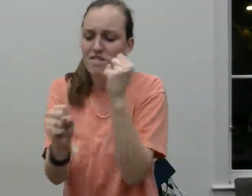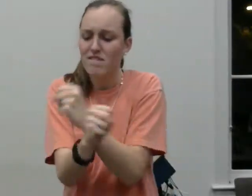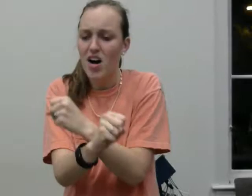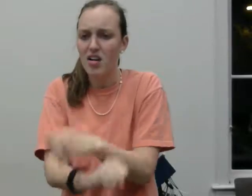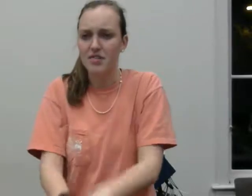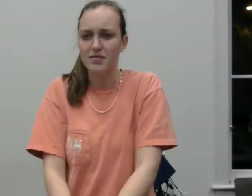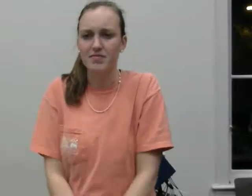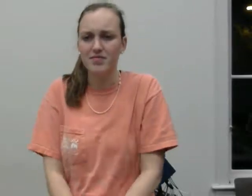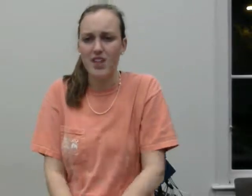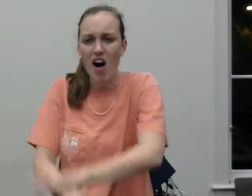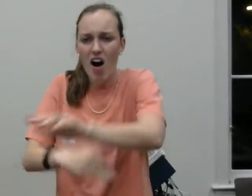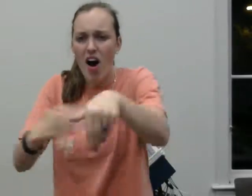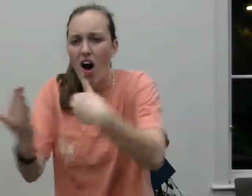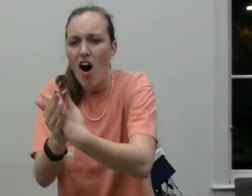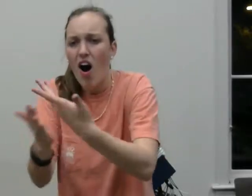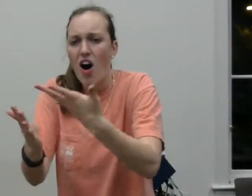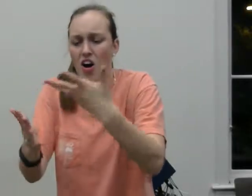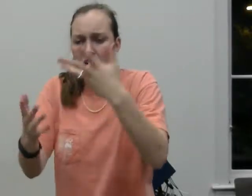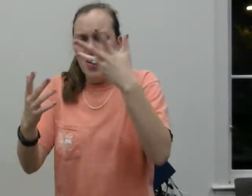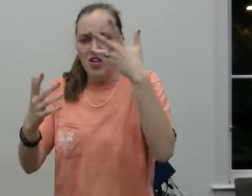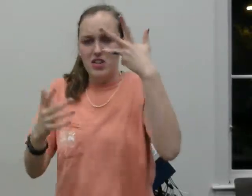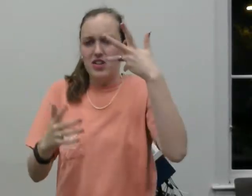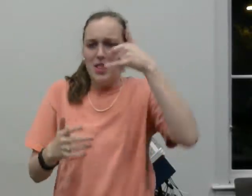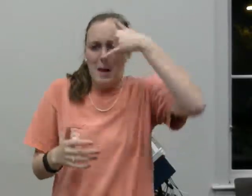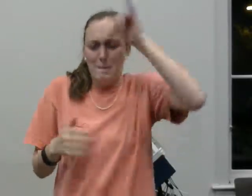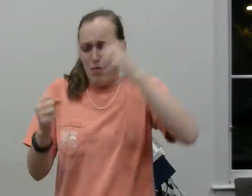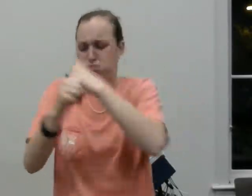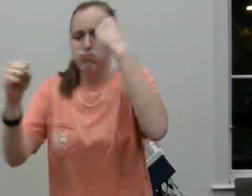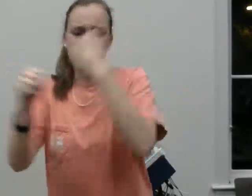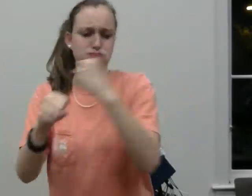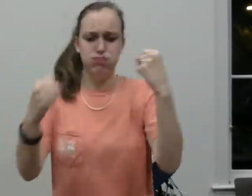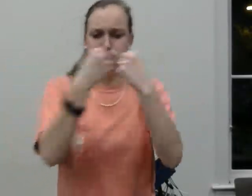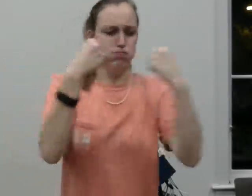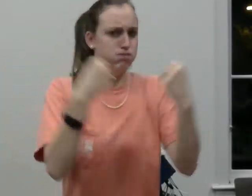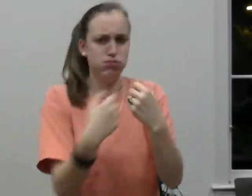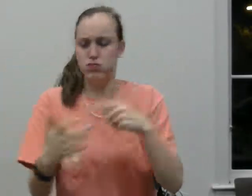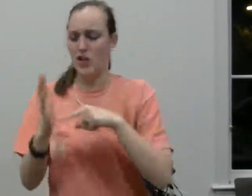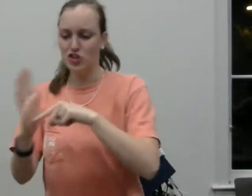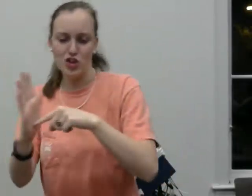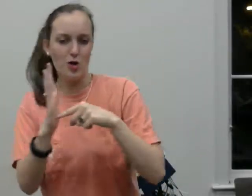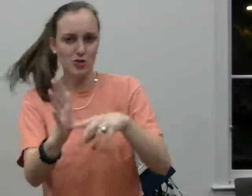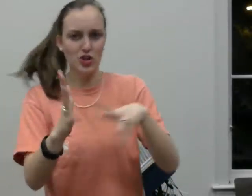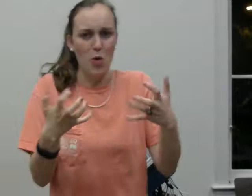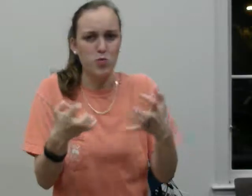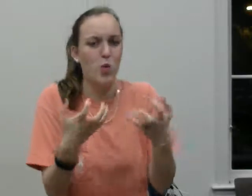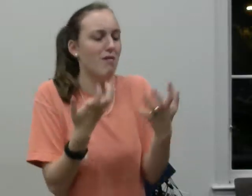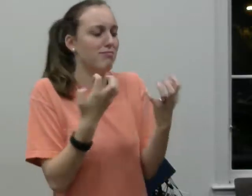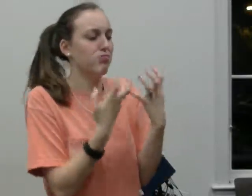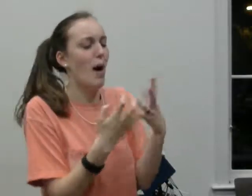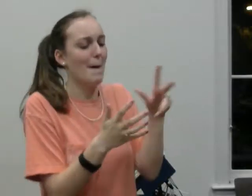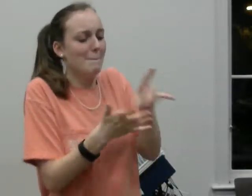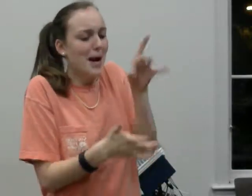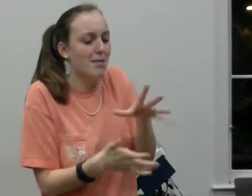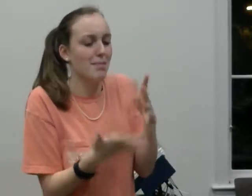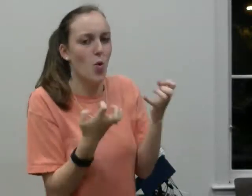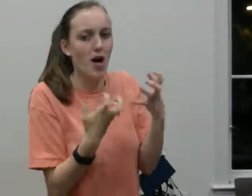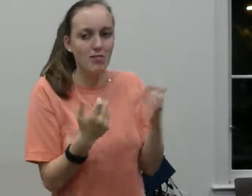All the other bulls ran around leaping, clubbing, and butting their heads, so the men would think they were strong and fierce, and pick